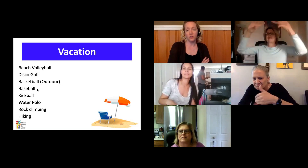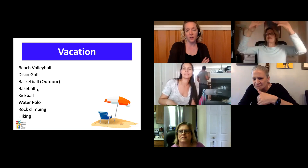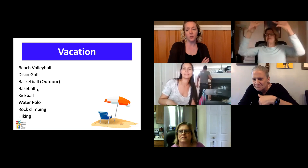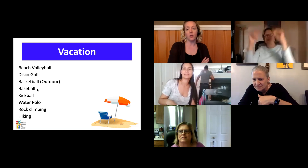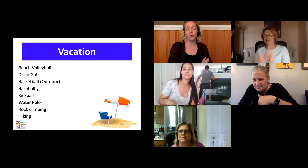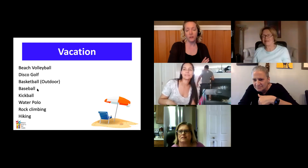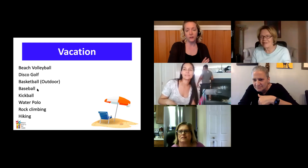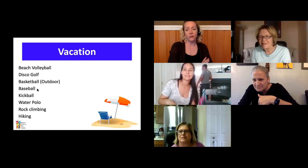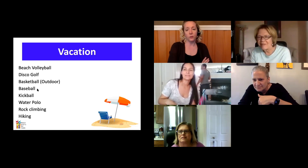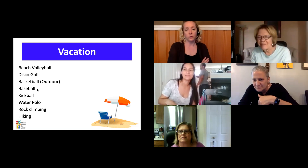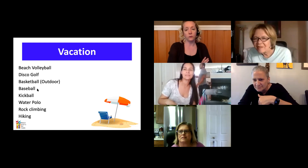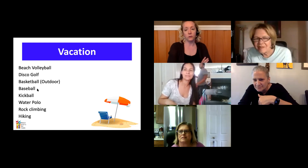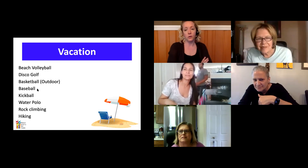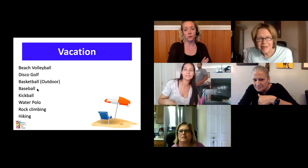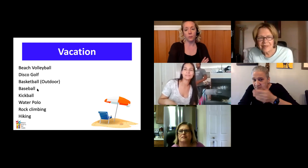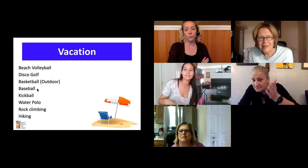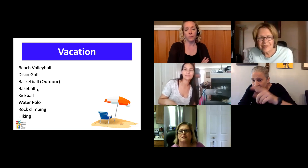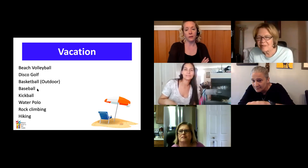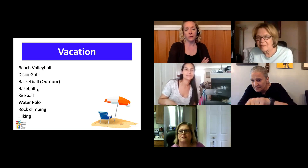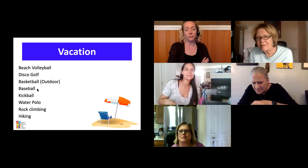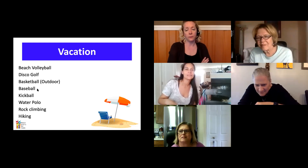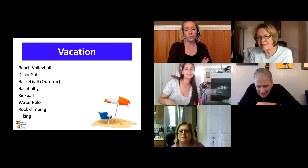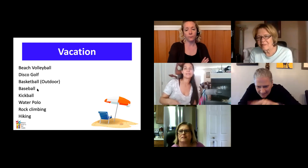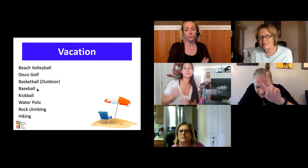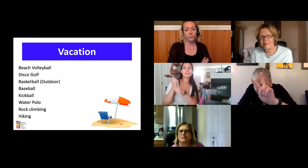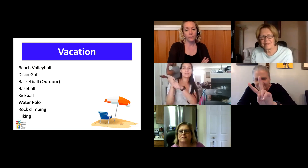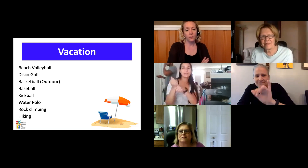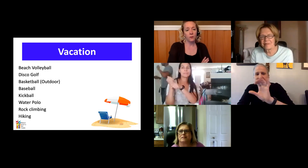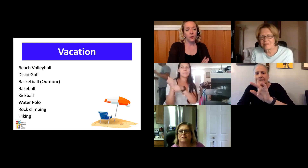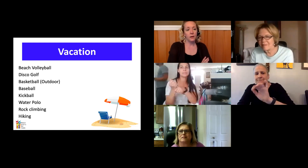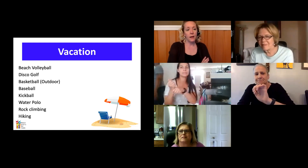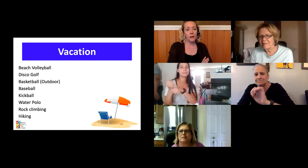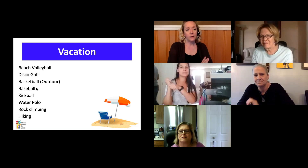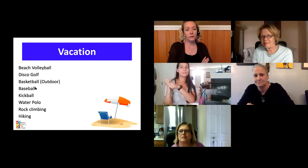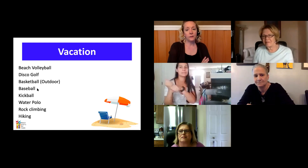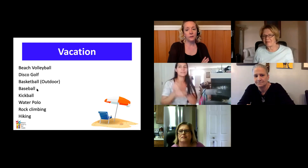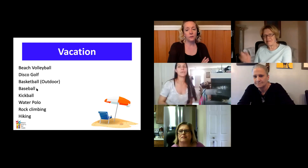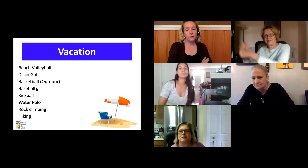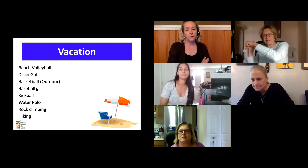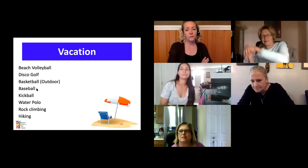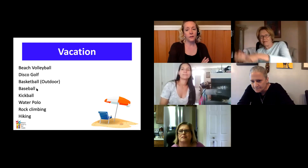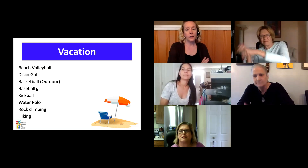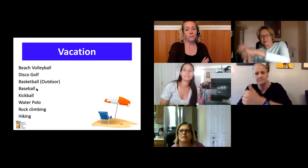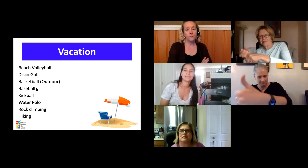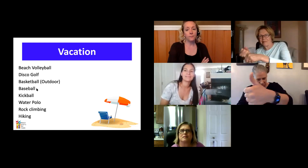would shoot the basket. So next, Vicky.